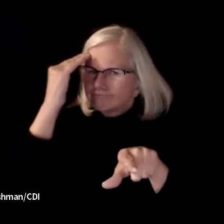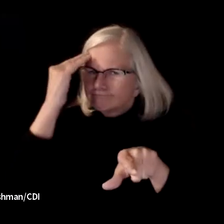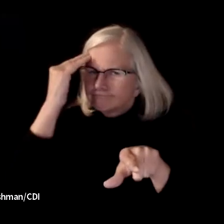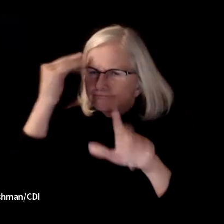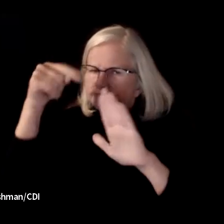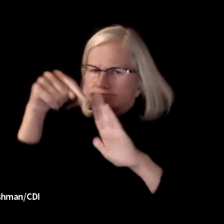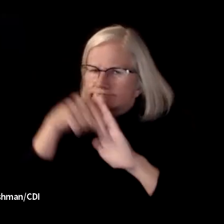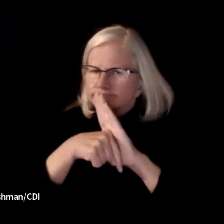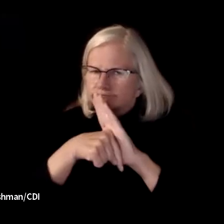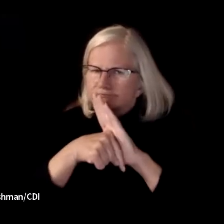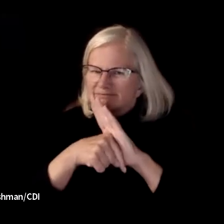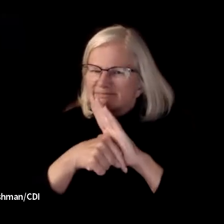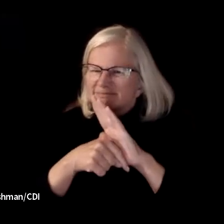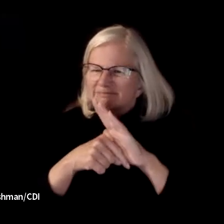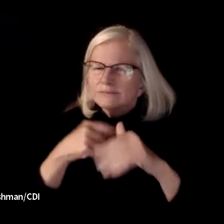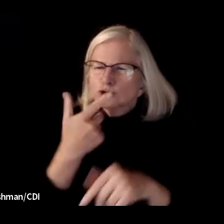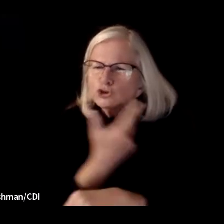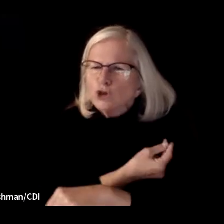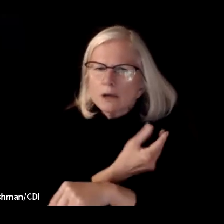But